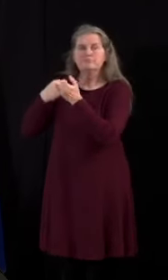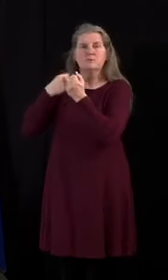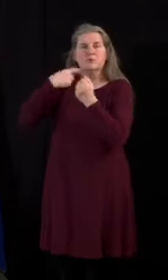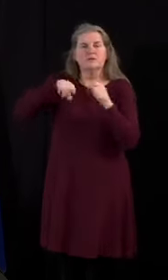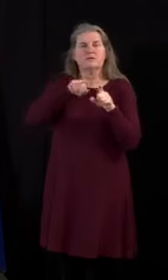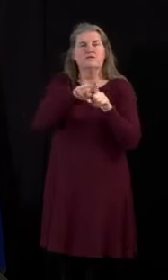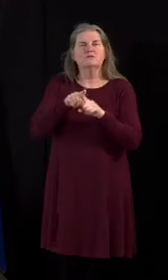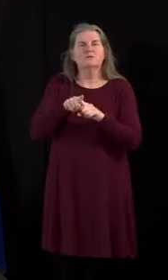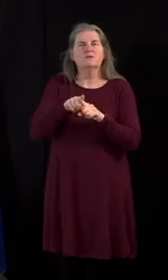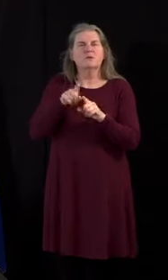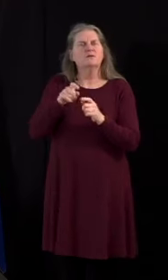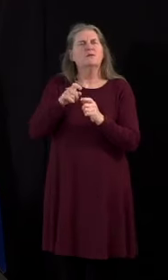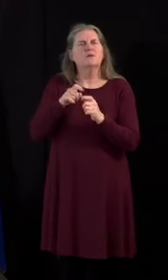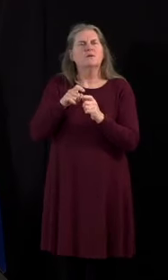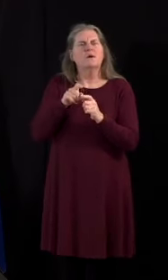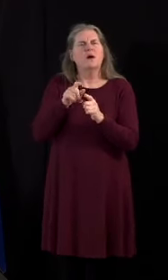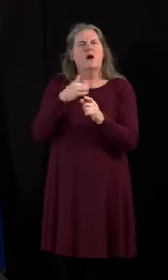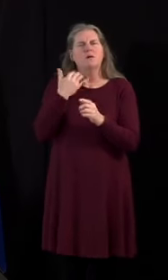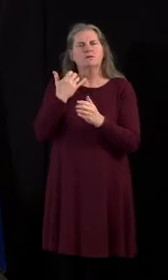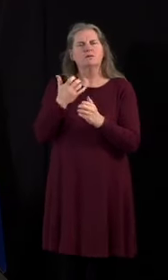I just want to as well note